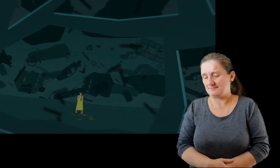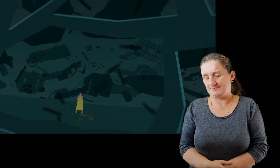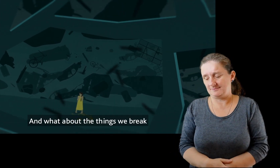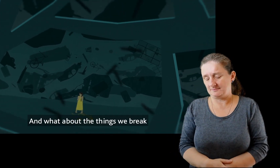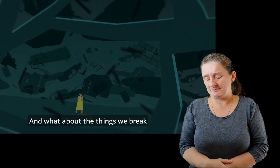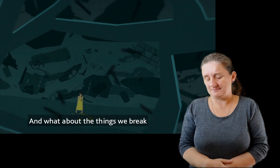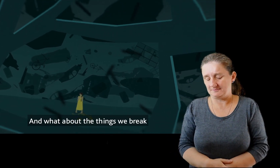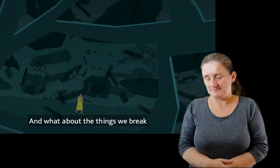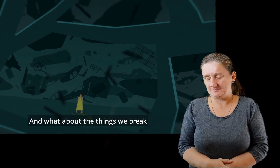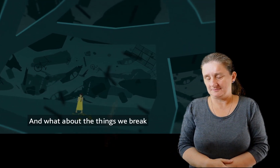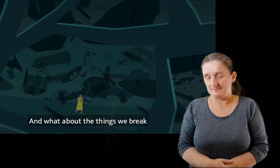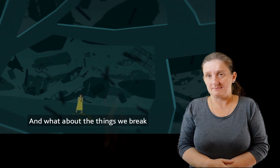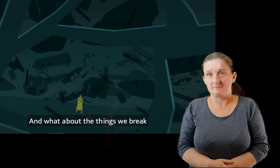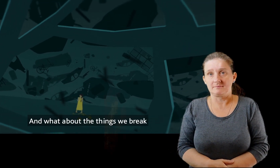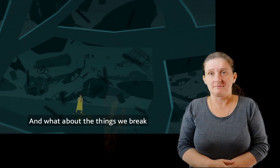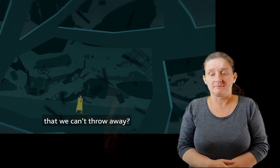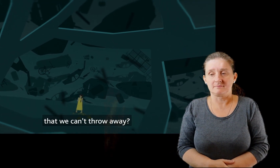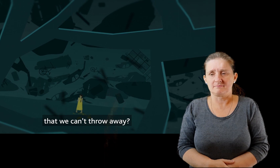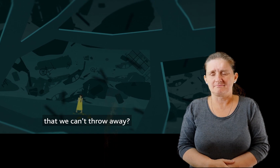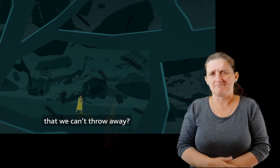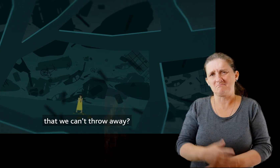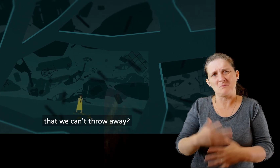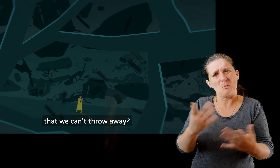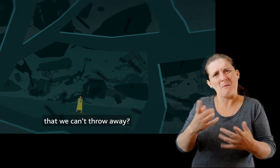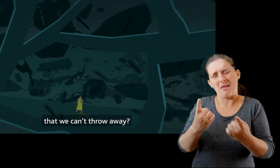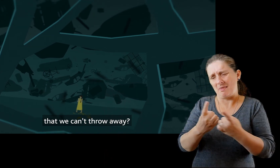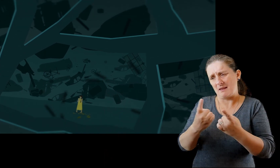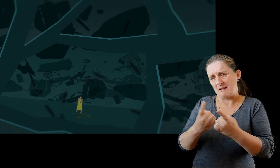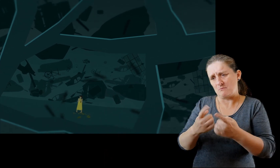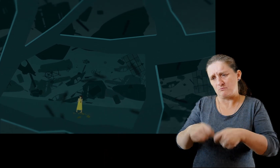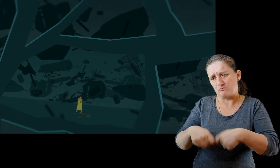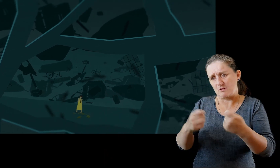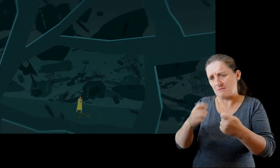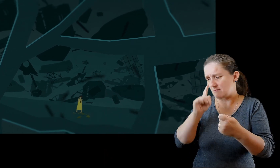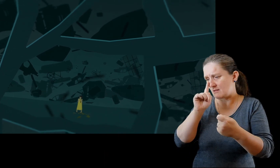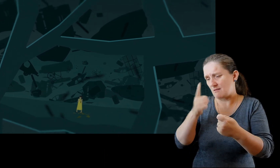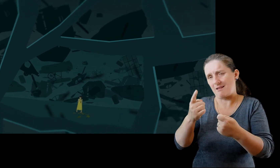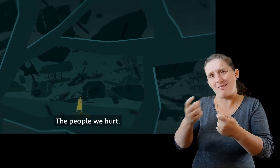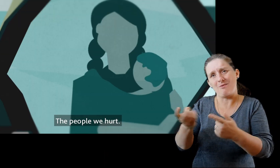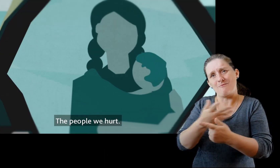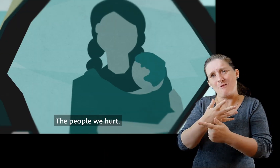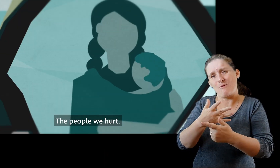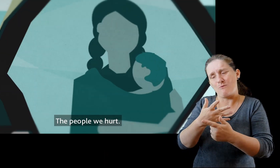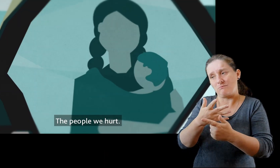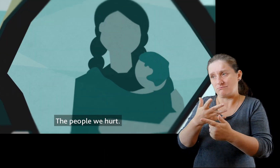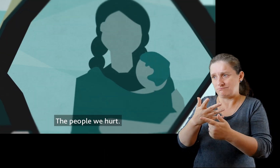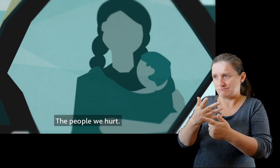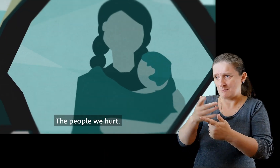And what about the things we break that we can't throw away? The people we hurt?